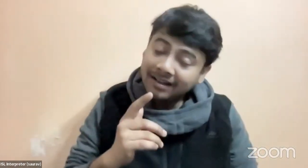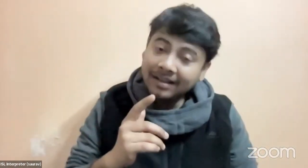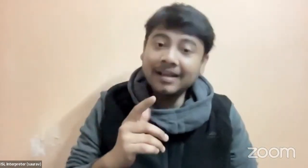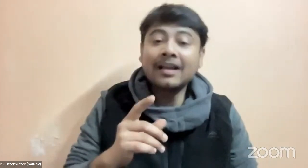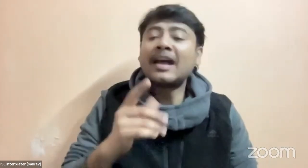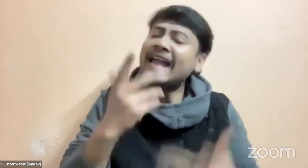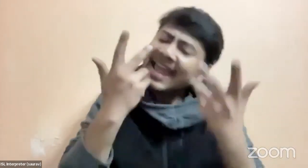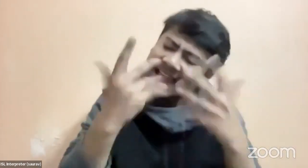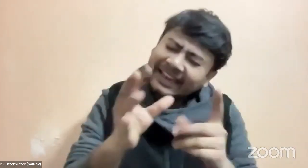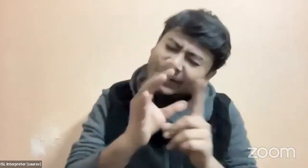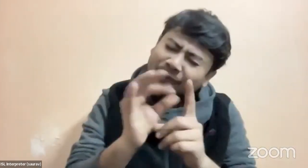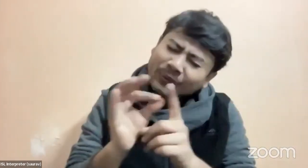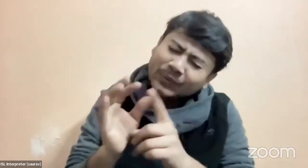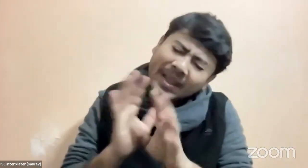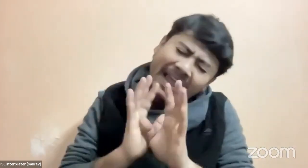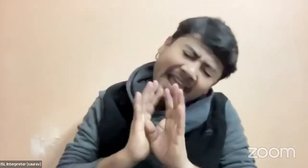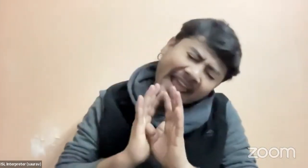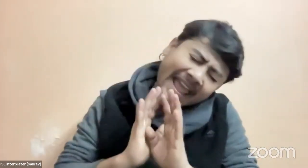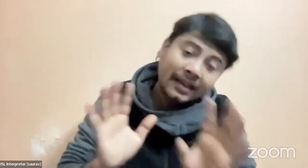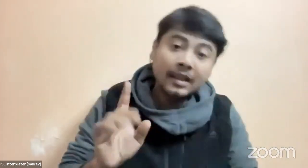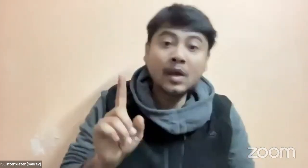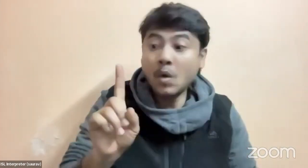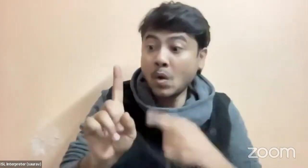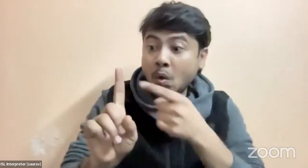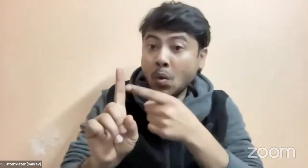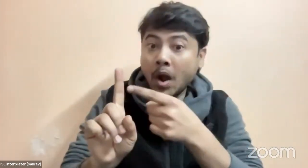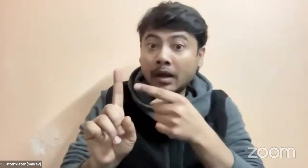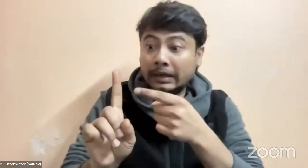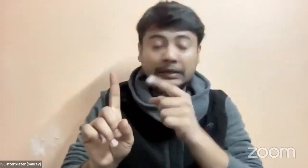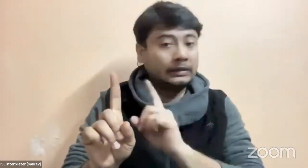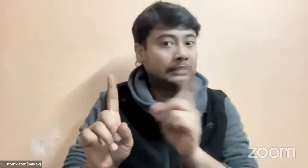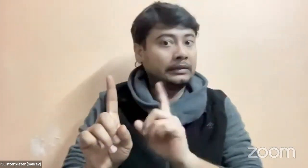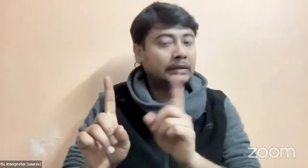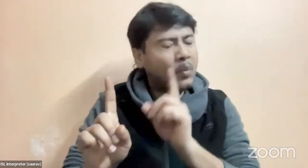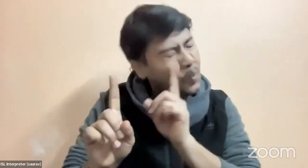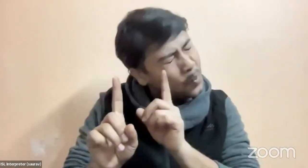thing? Never offend a devotee.